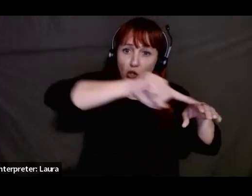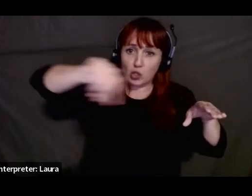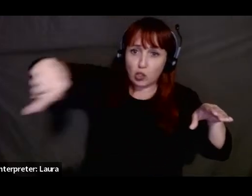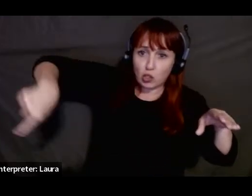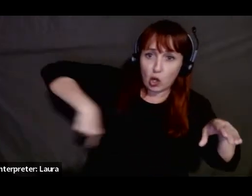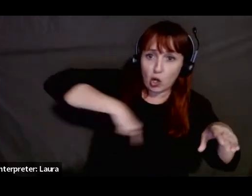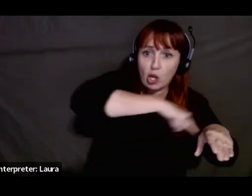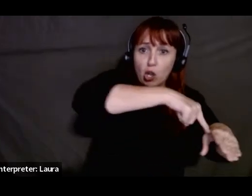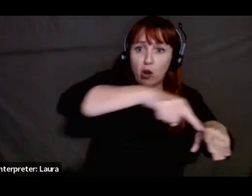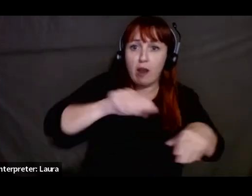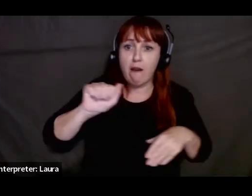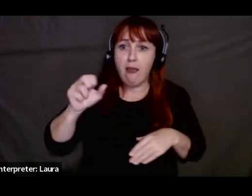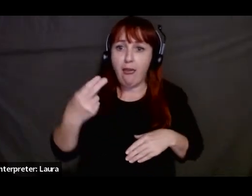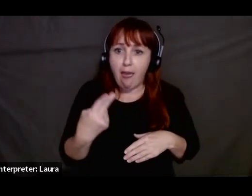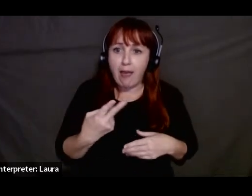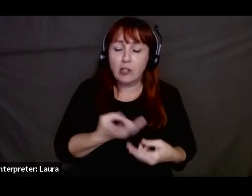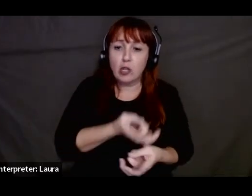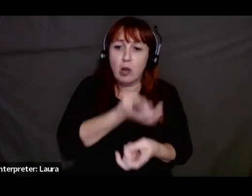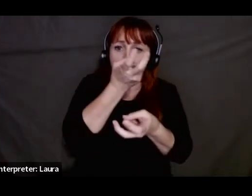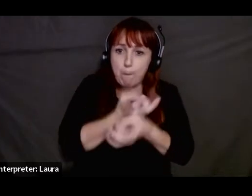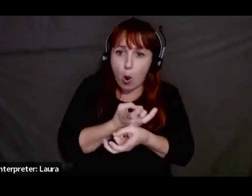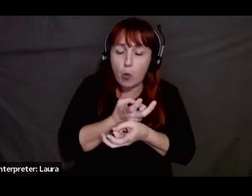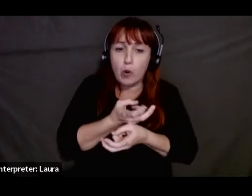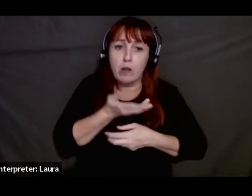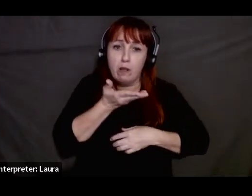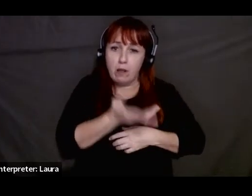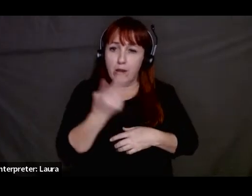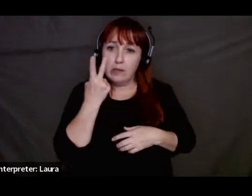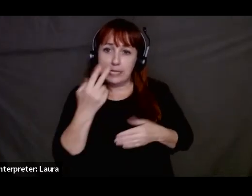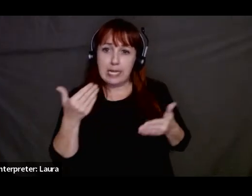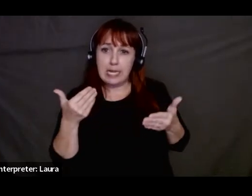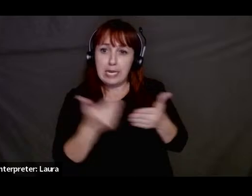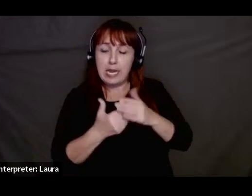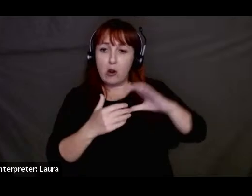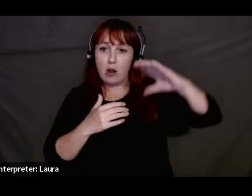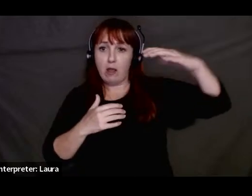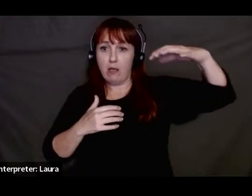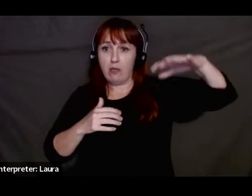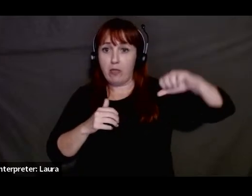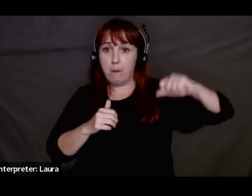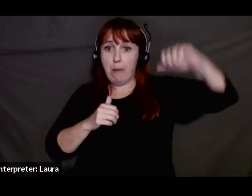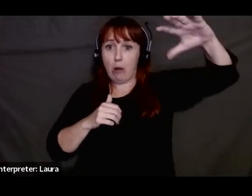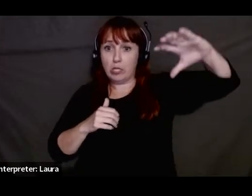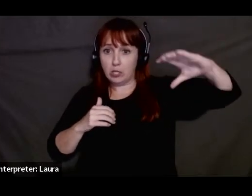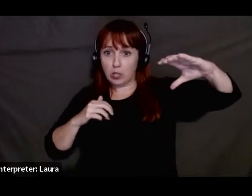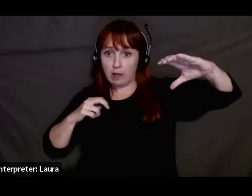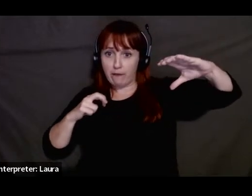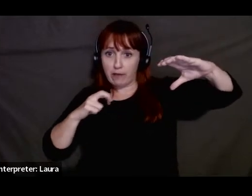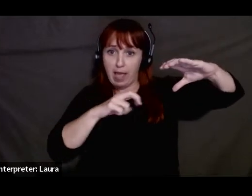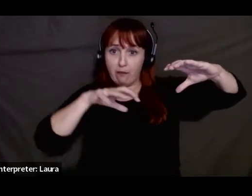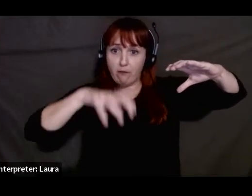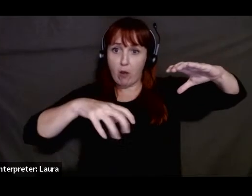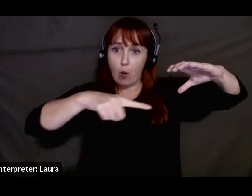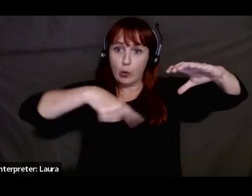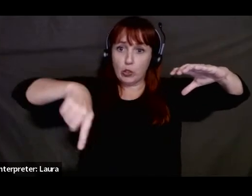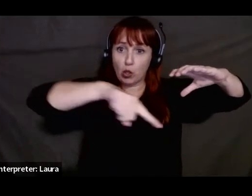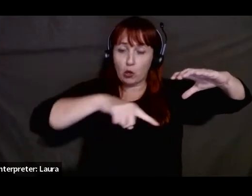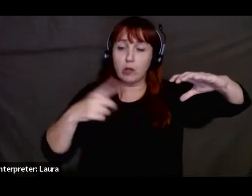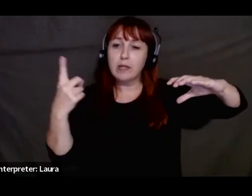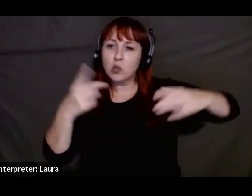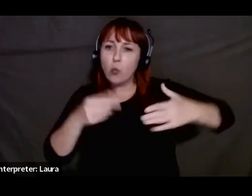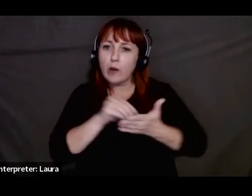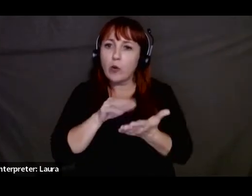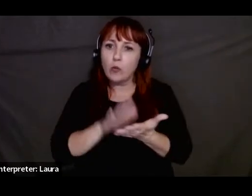charcoal, ash, and bird bone was also noted near one of the cave entrances. This is only one reference